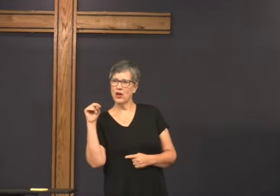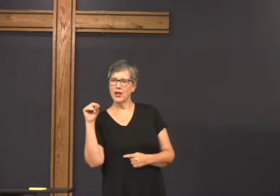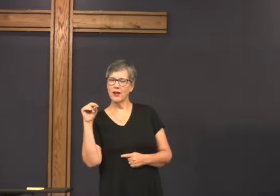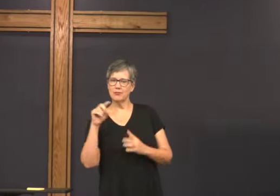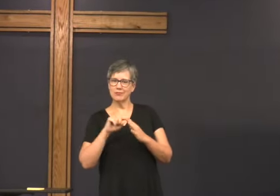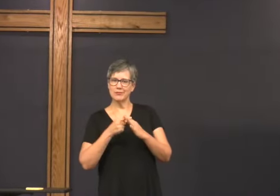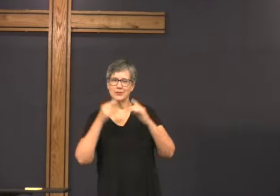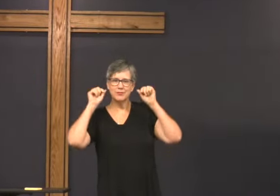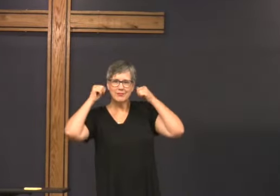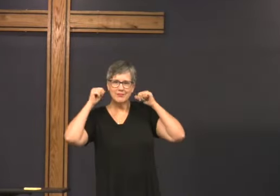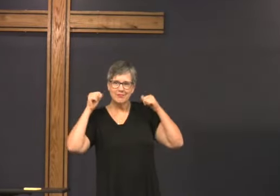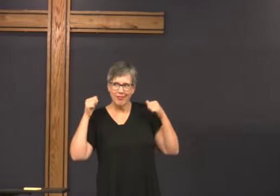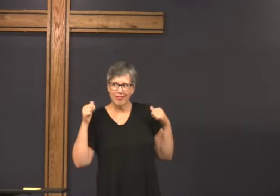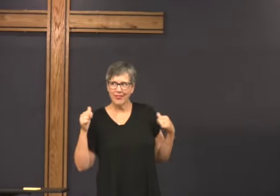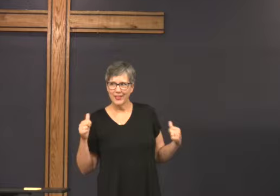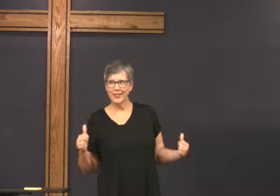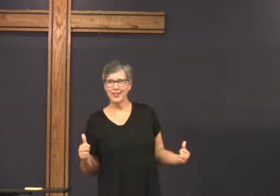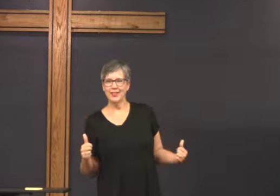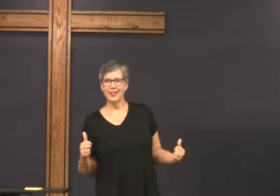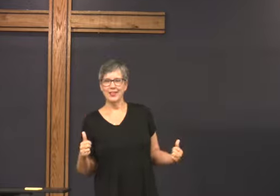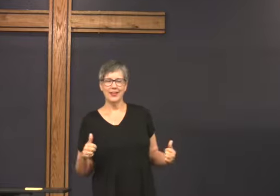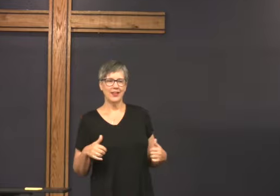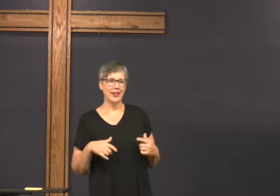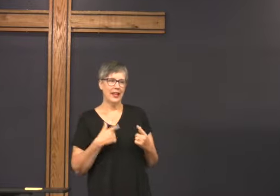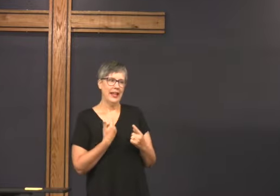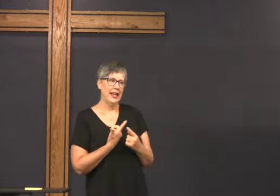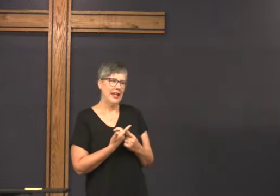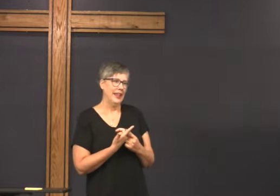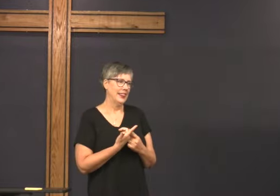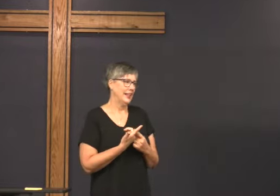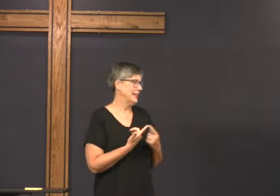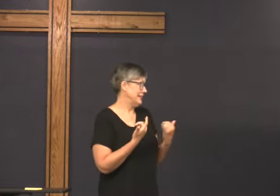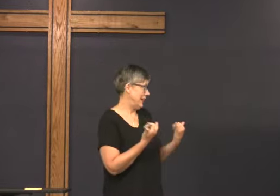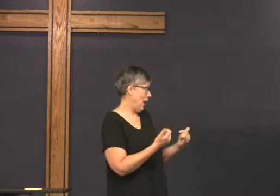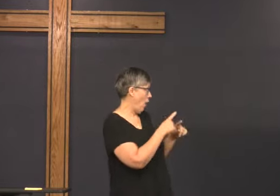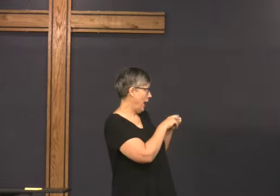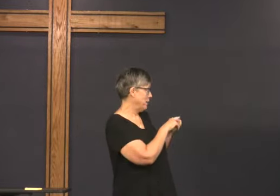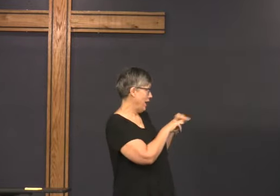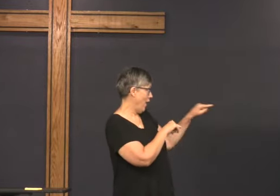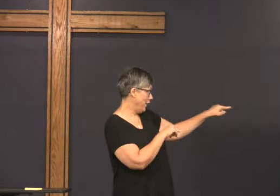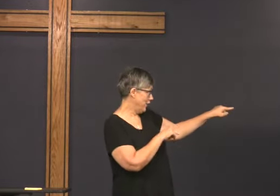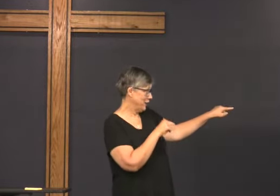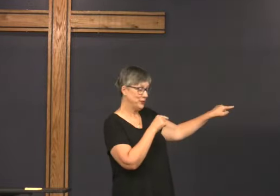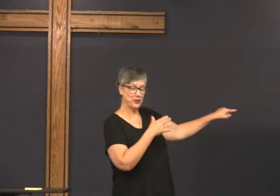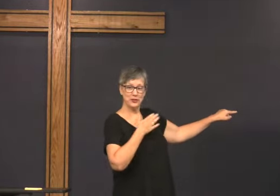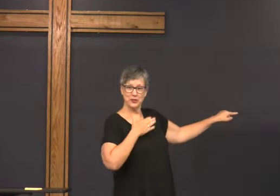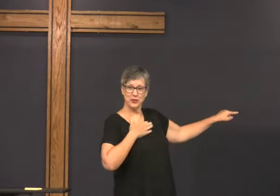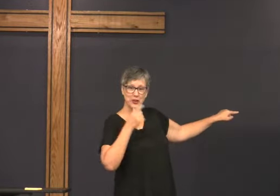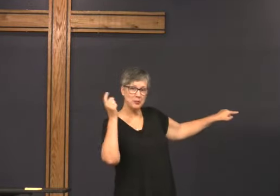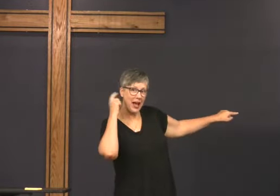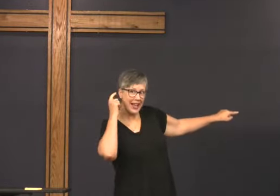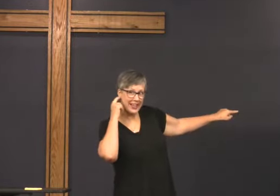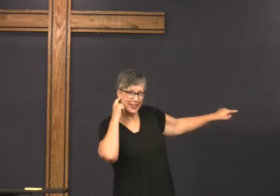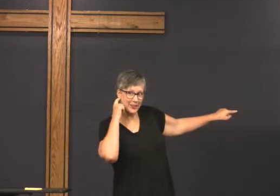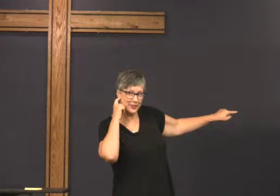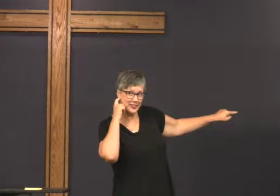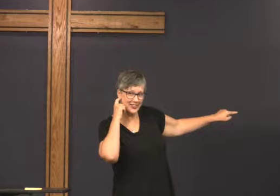around 25 or 30 years old, I started losing my hearing. And so now I depend on this dog to be